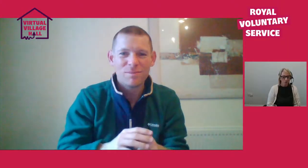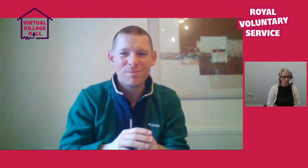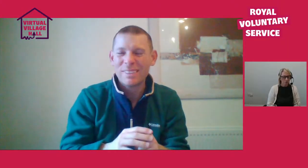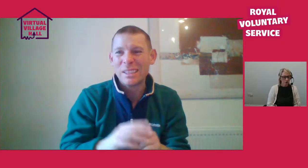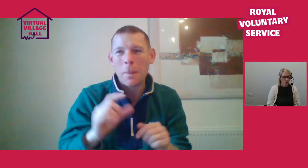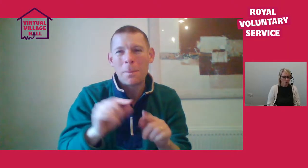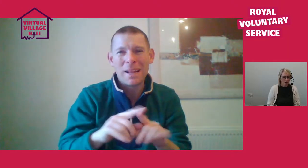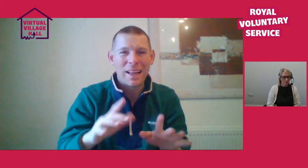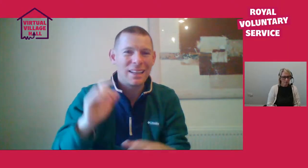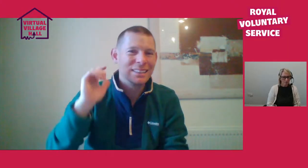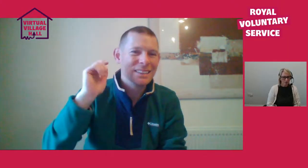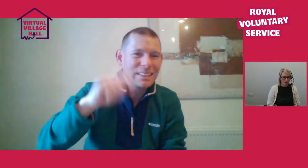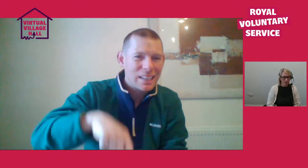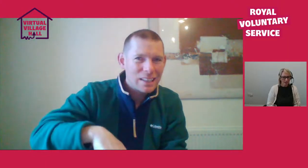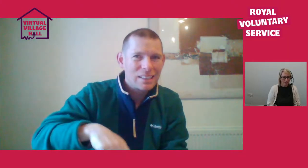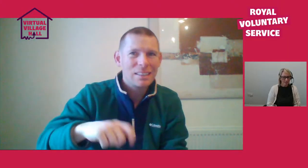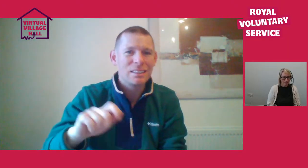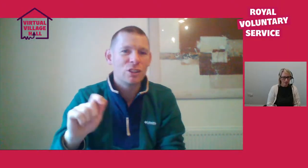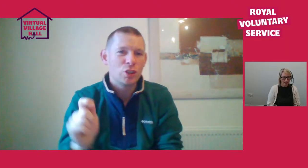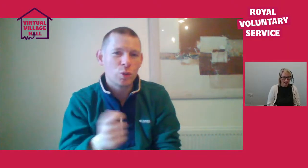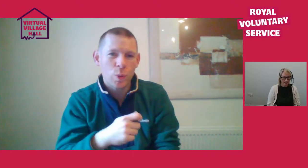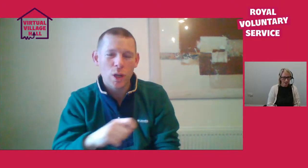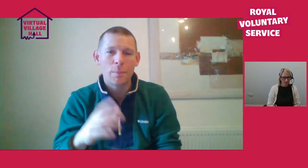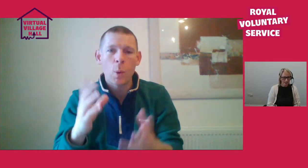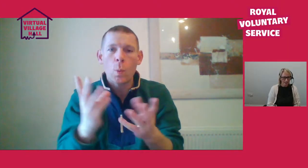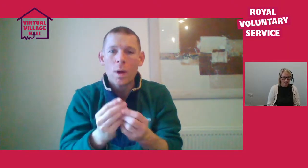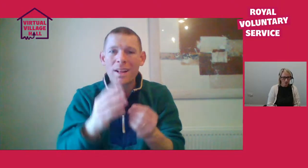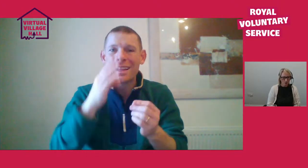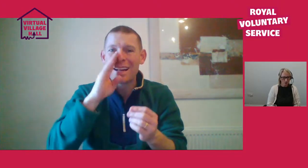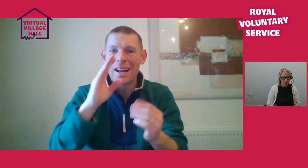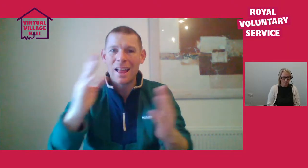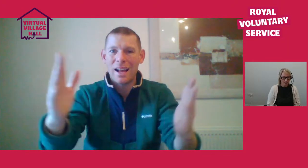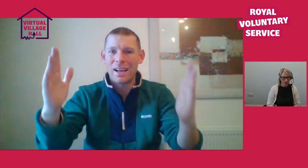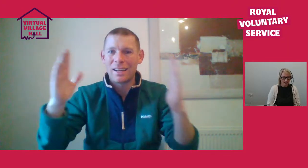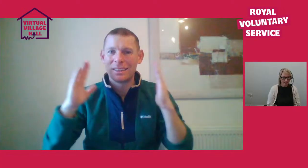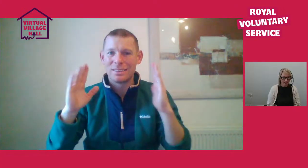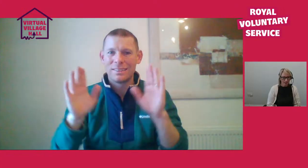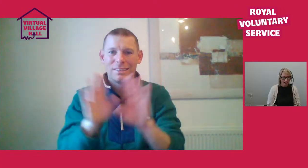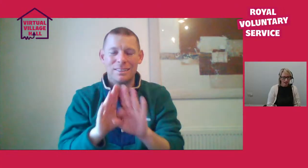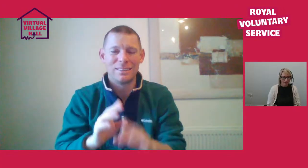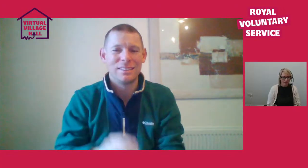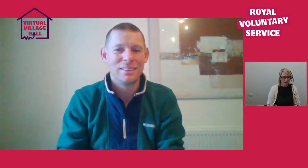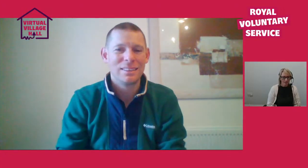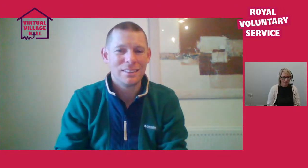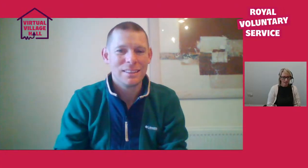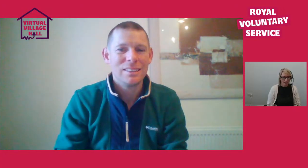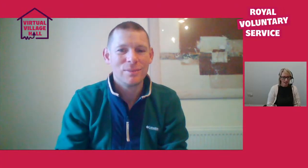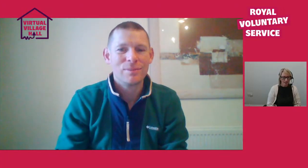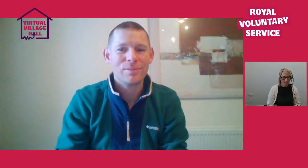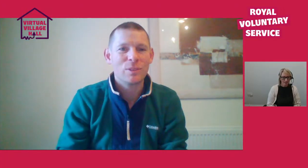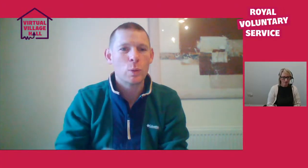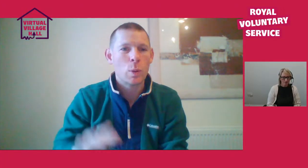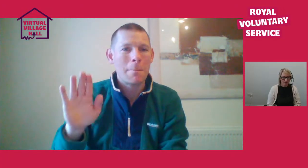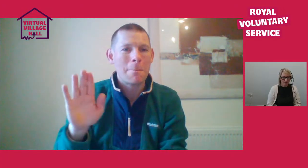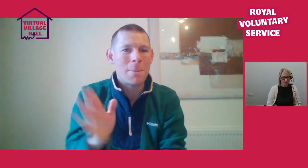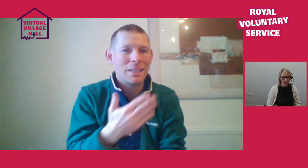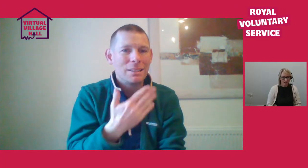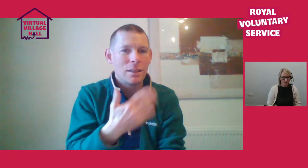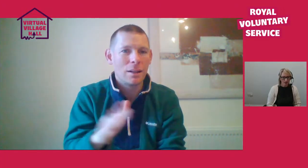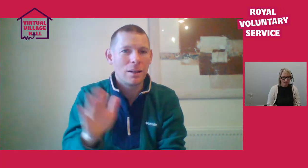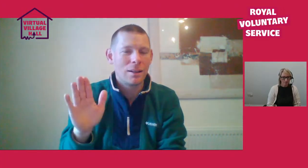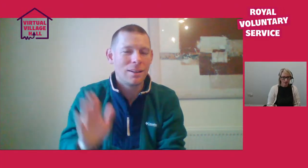I don't know if you've heard of paddle before. It's a little bit like tennis and squash combined, and it has glass